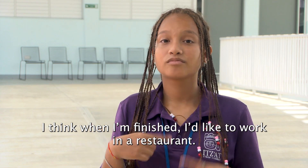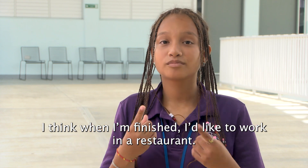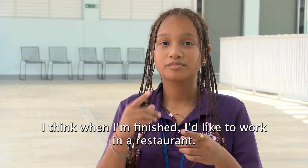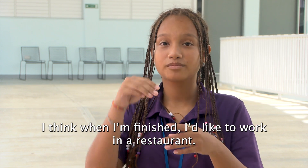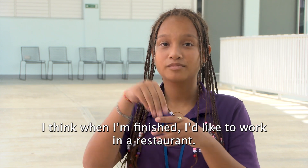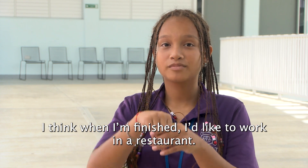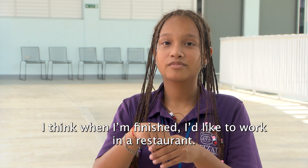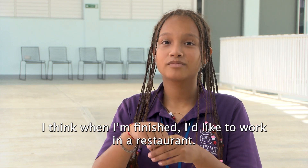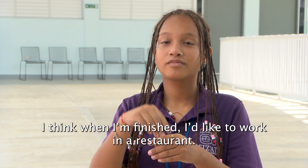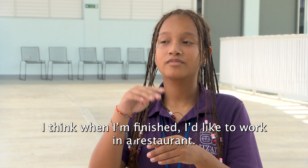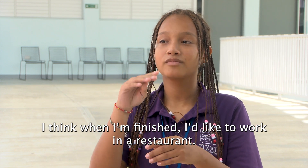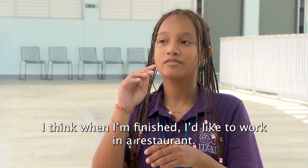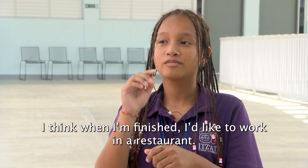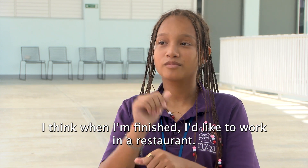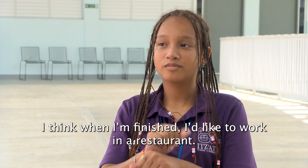in the restaurant.